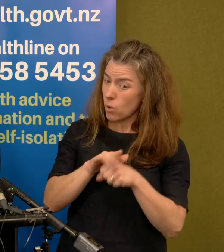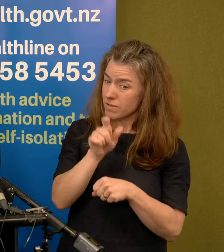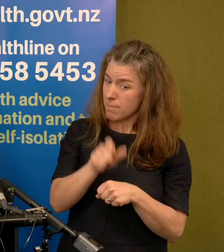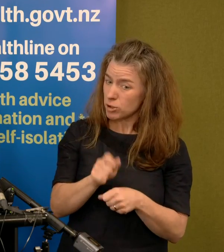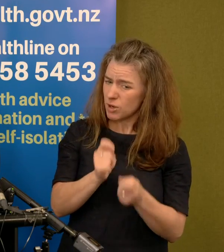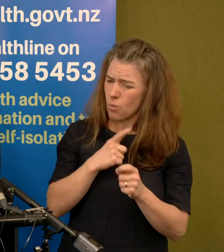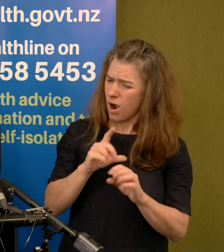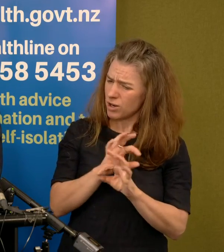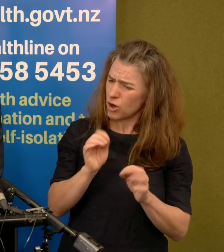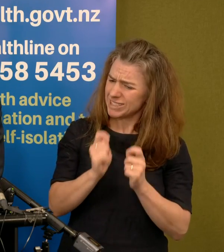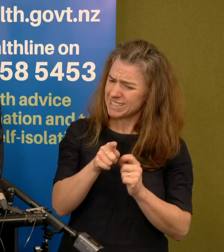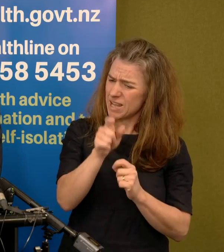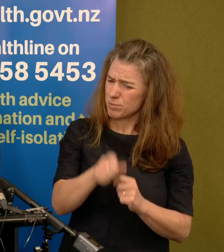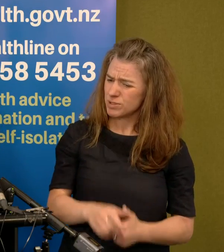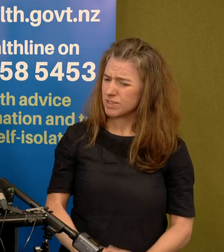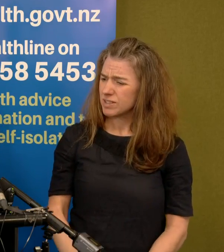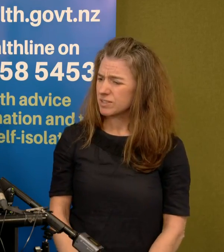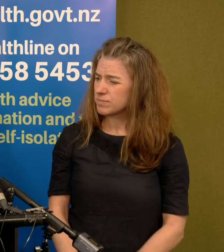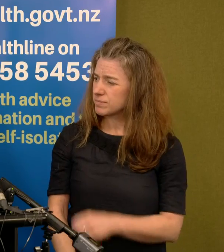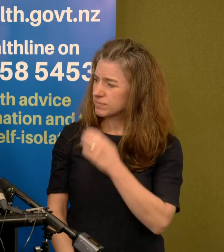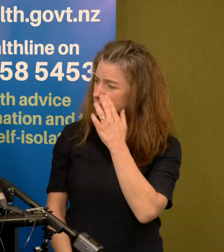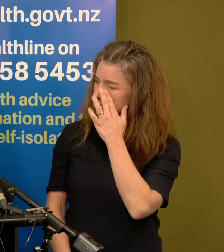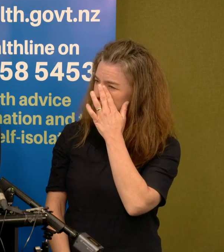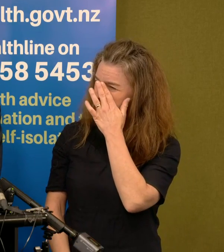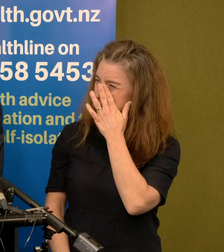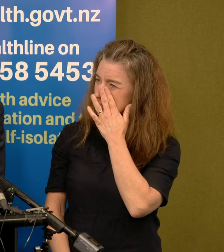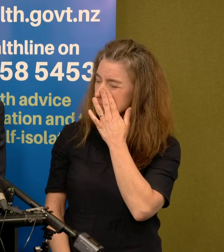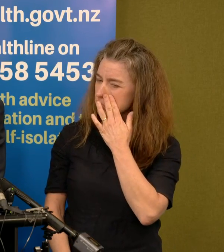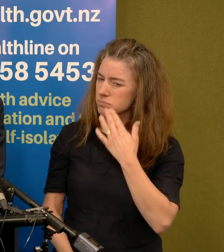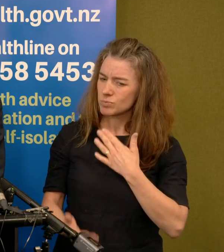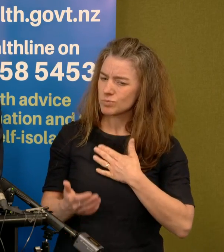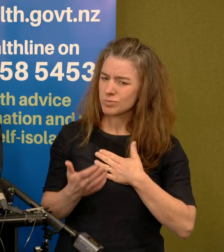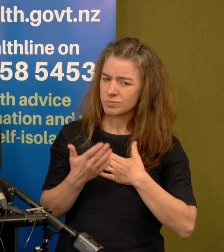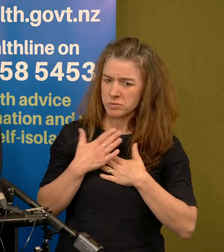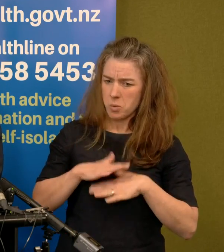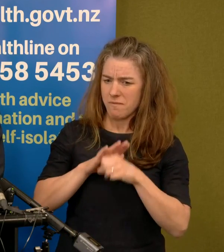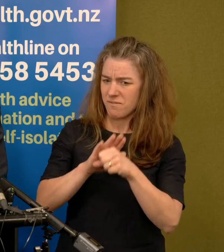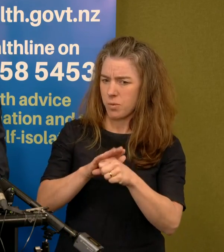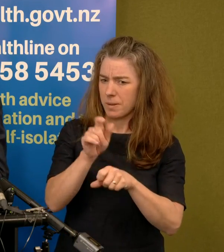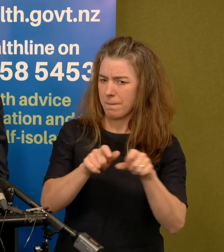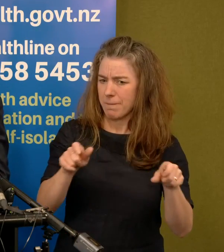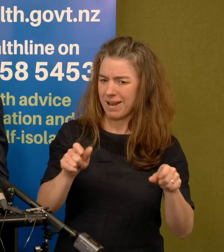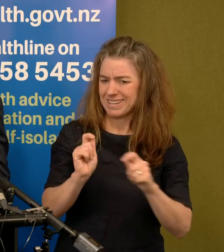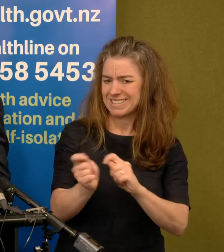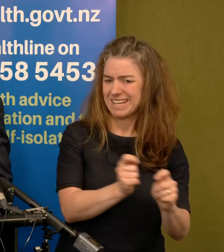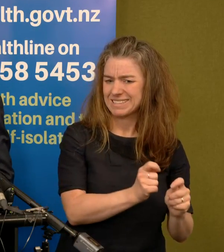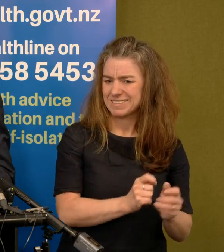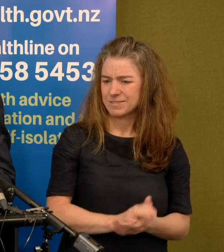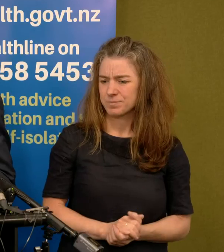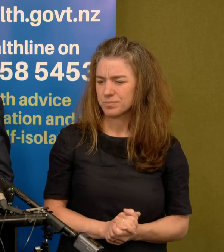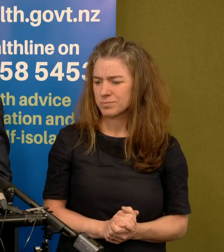not able to? No, I couldn't. I wouldn't be wanting to compel anyone to take a test, but there's no